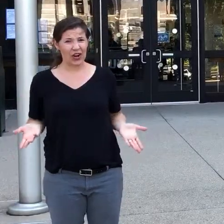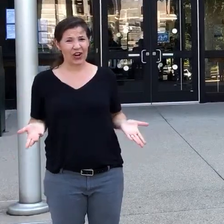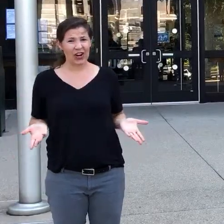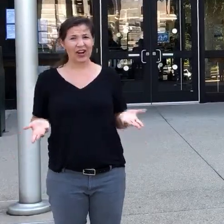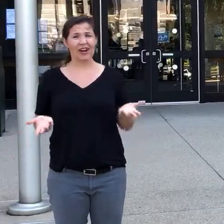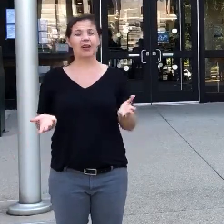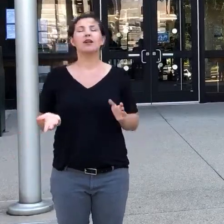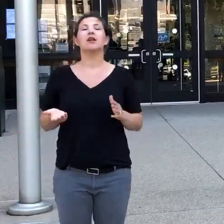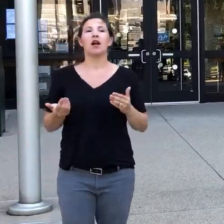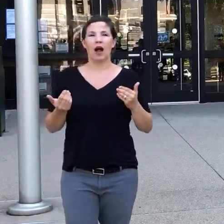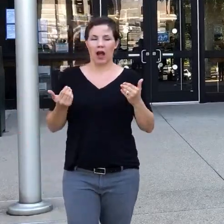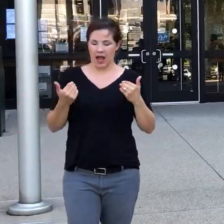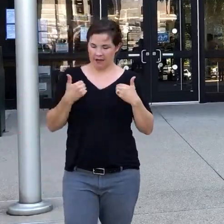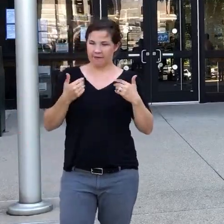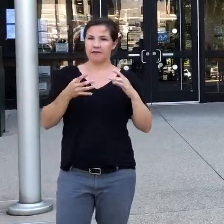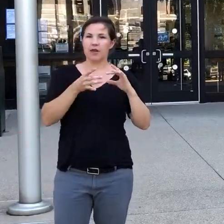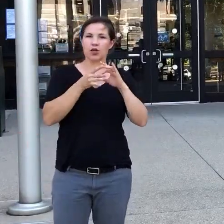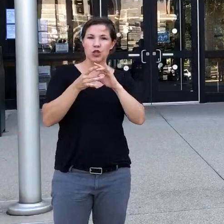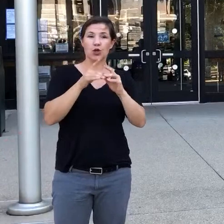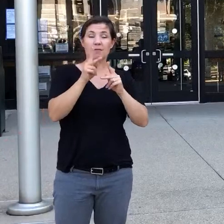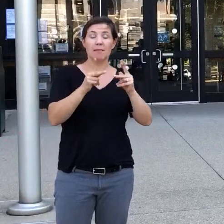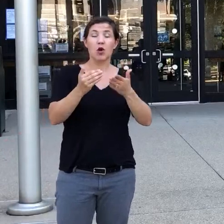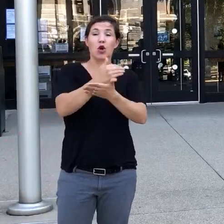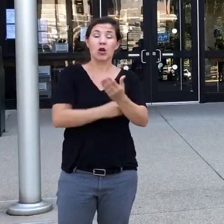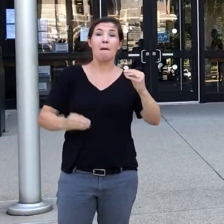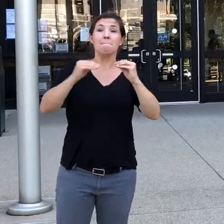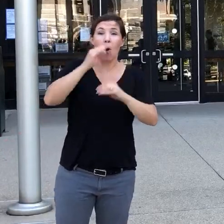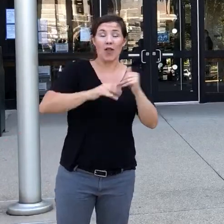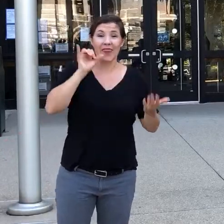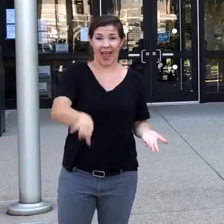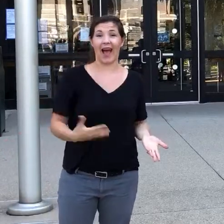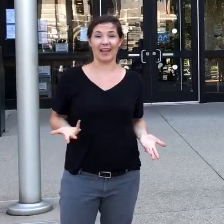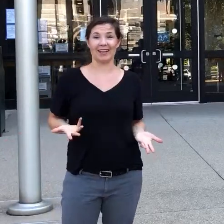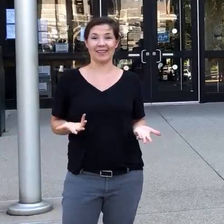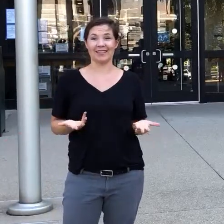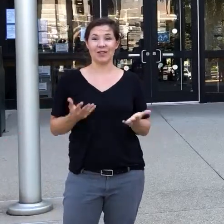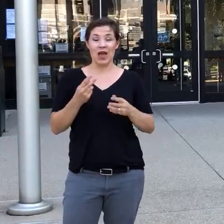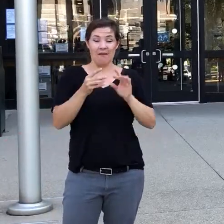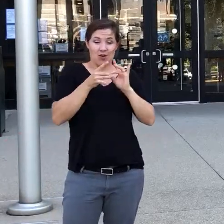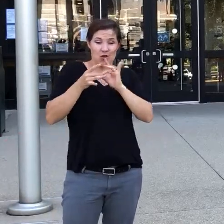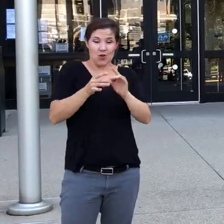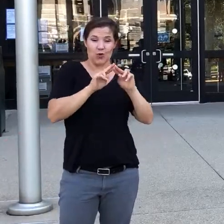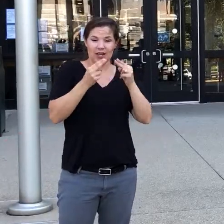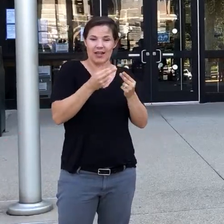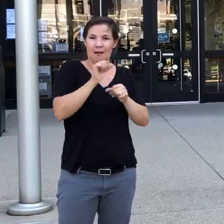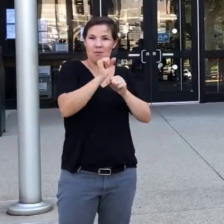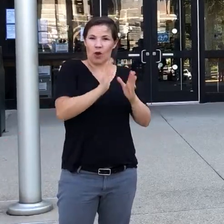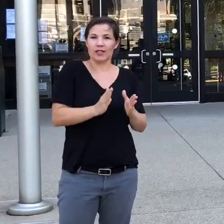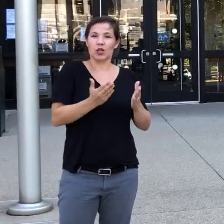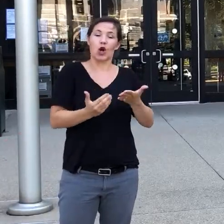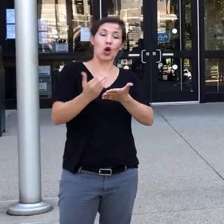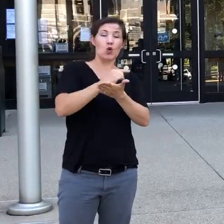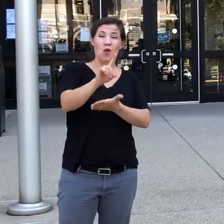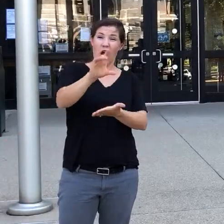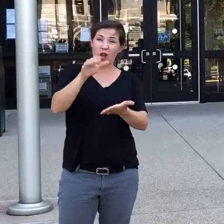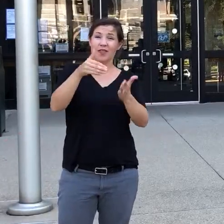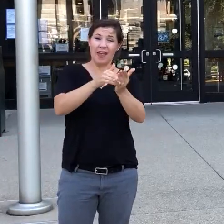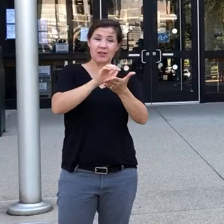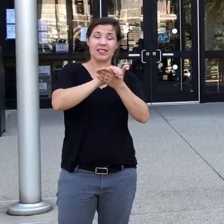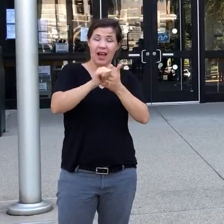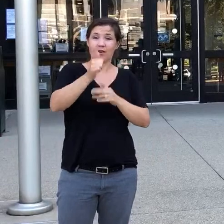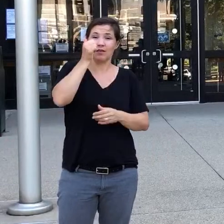We have union employees that make more than that, David. We have union employees that make $100,000 a year